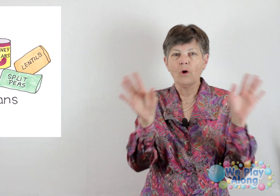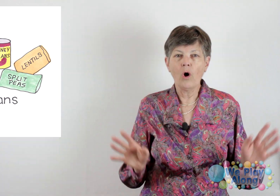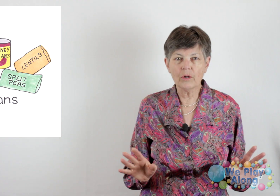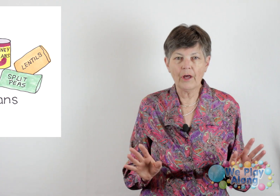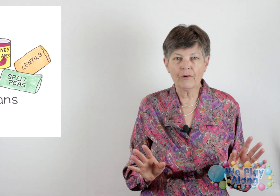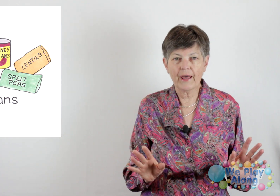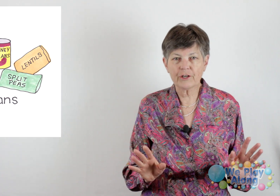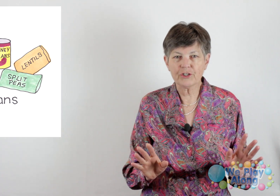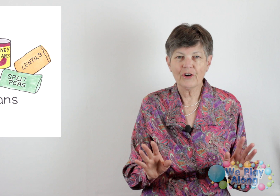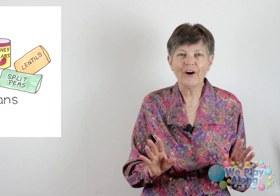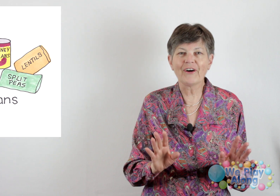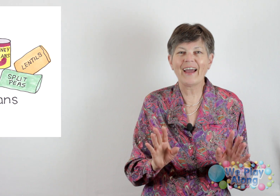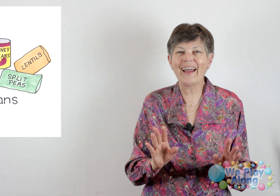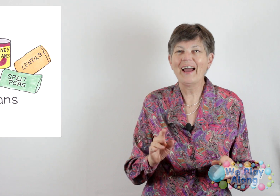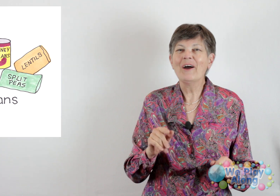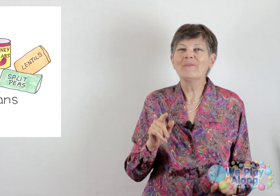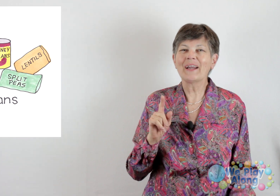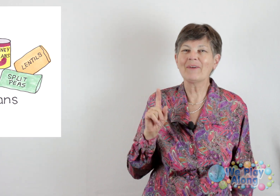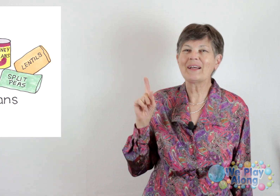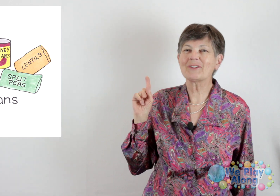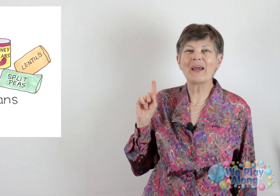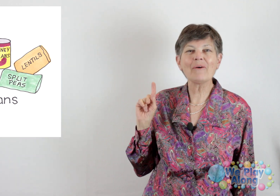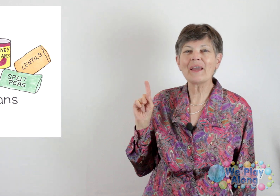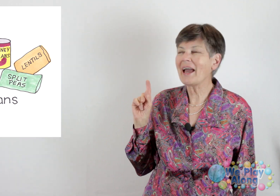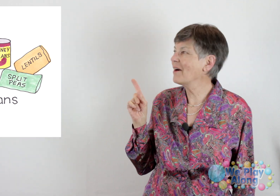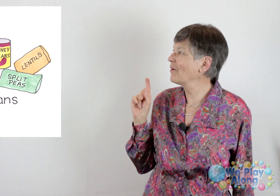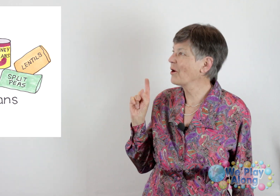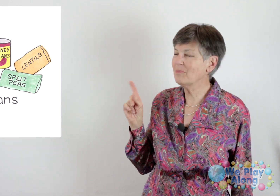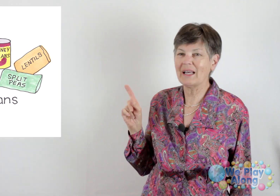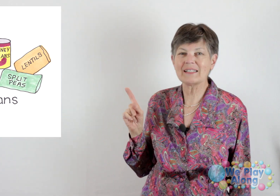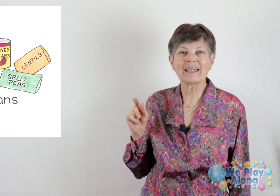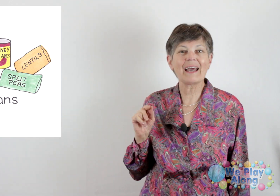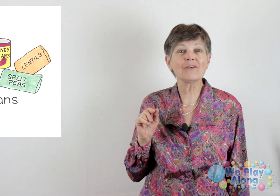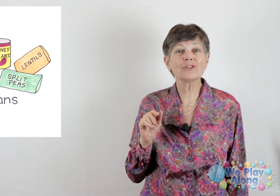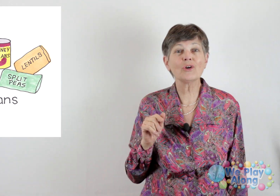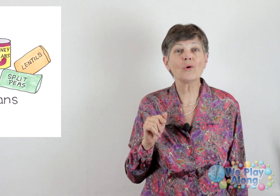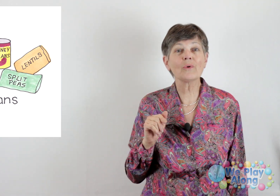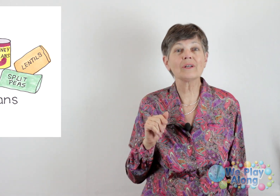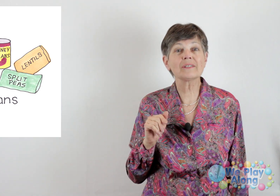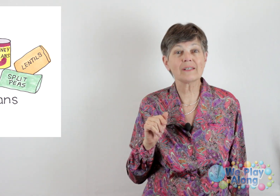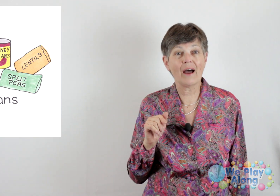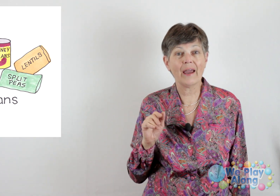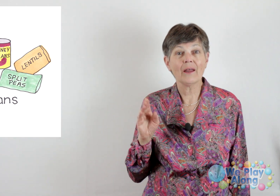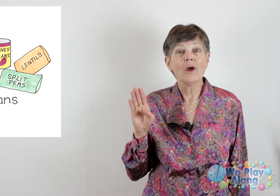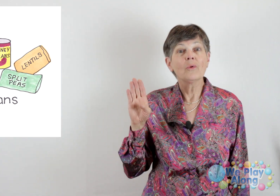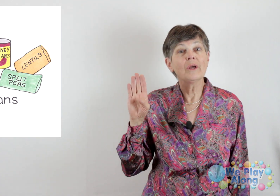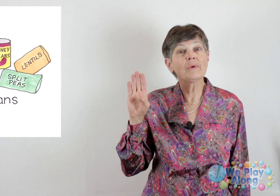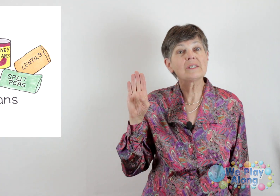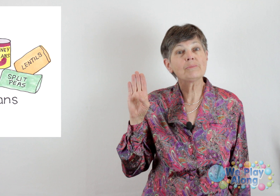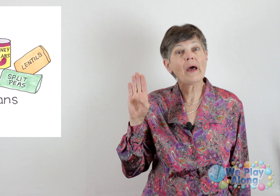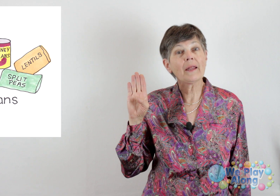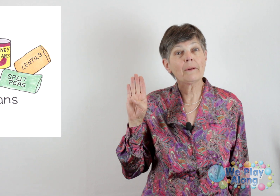Whole nother lecture. Okay, anyway, so now we have our beans. Again, there's no real sign. We would spell it